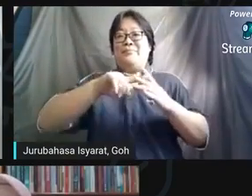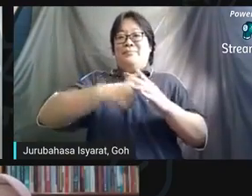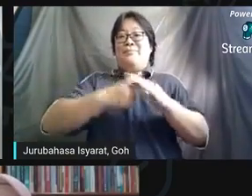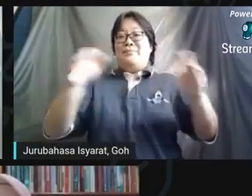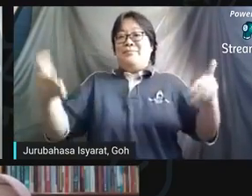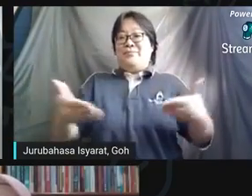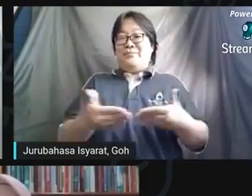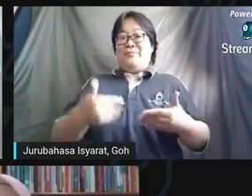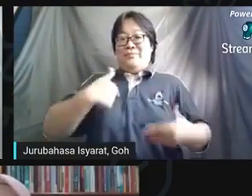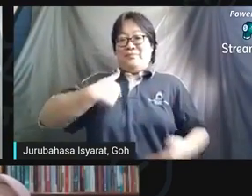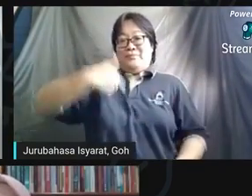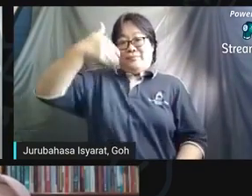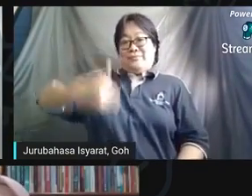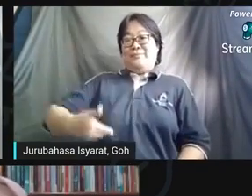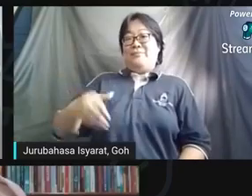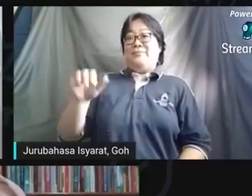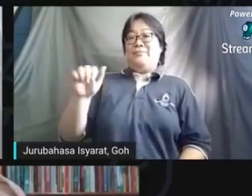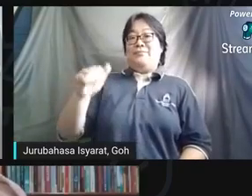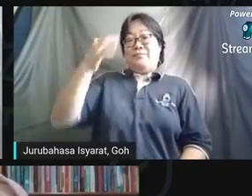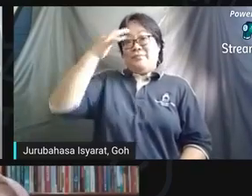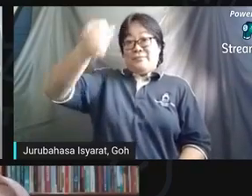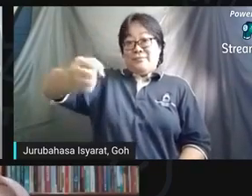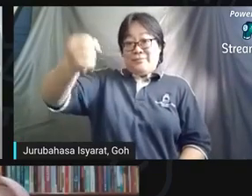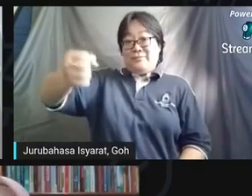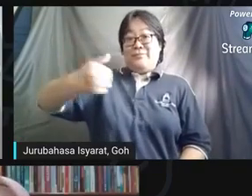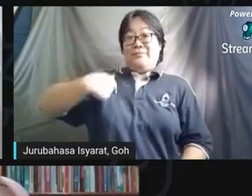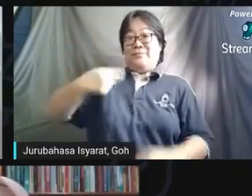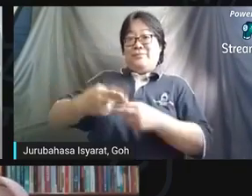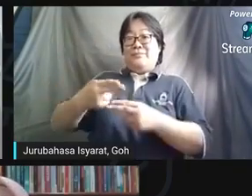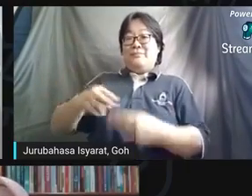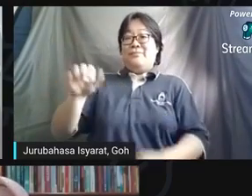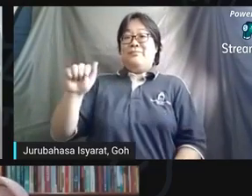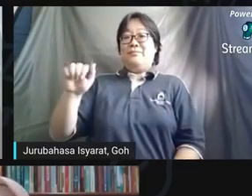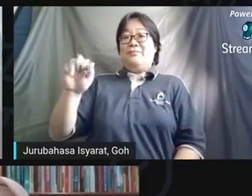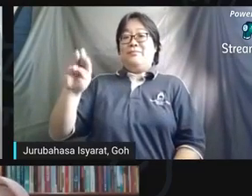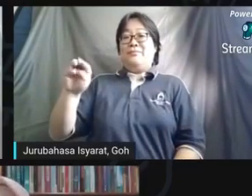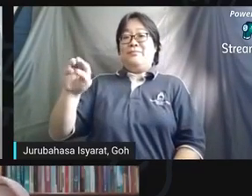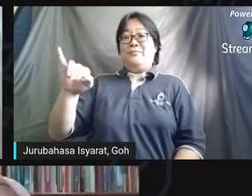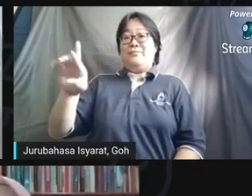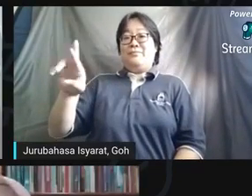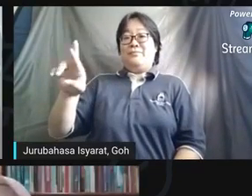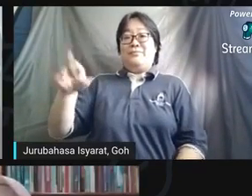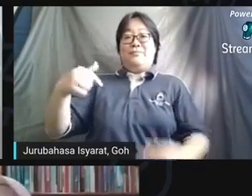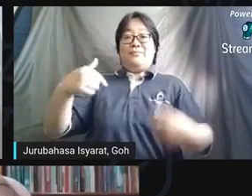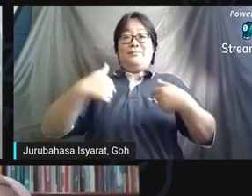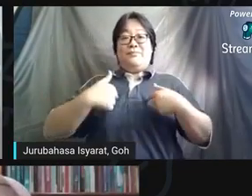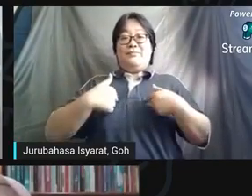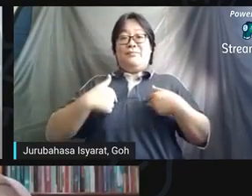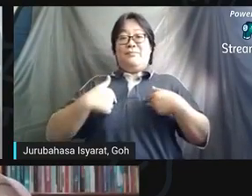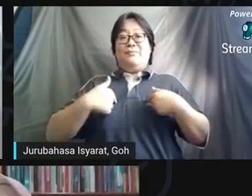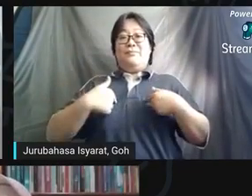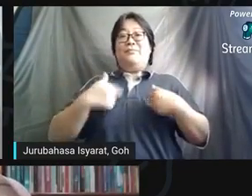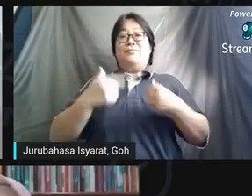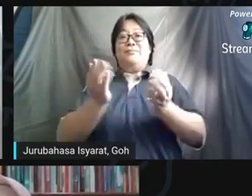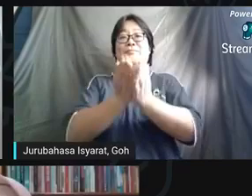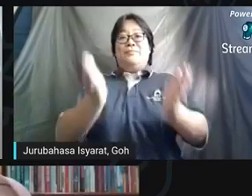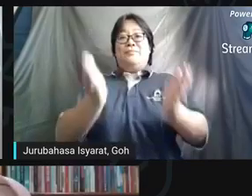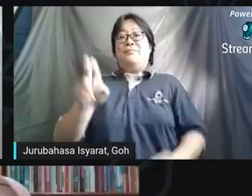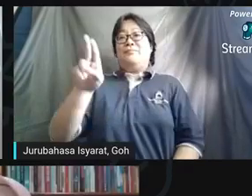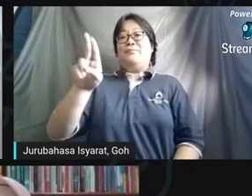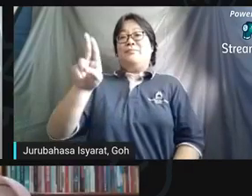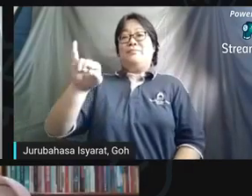myself. Assalamualaikum warahmatullahi wabarakatuh. My name is Amr Itlan, and I am an NCOM student at UIA.